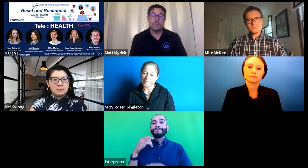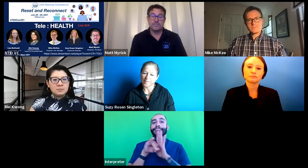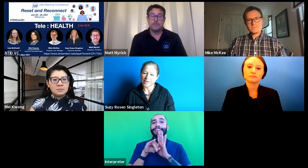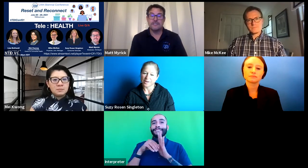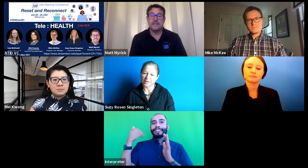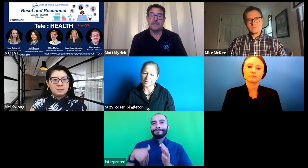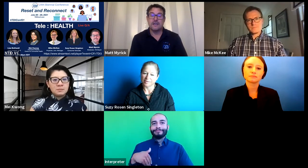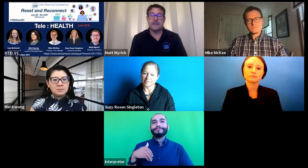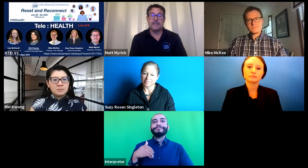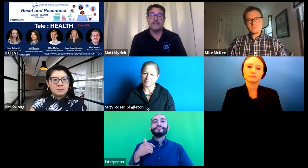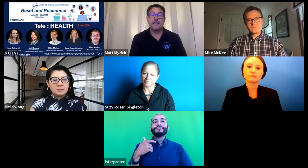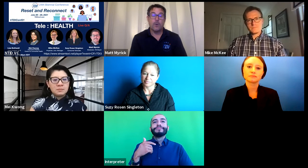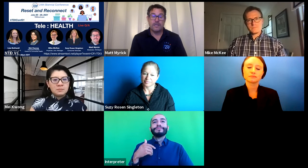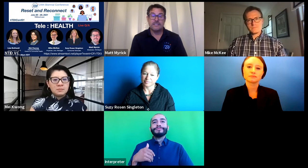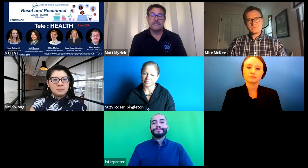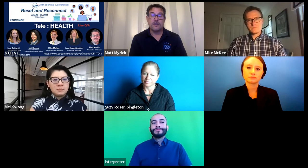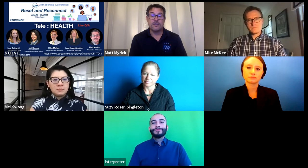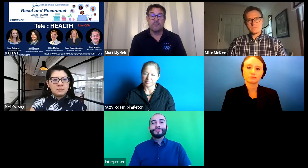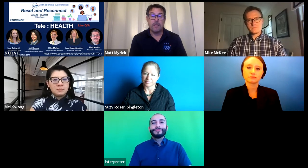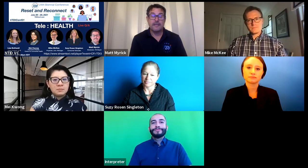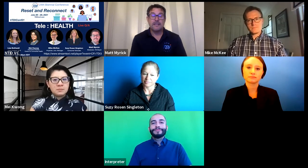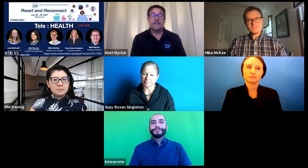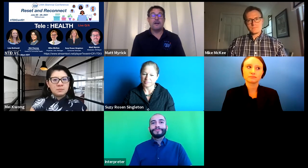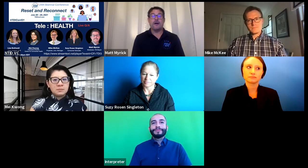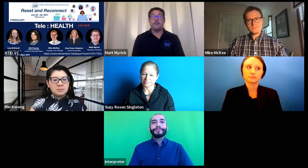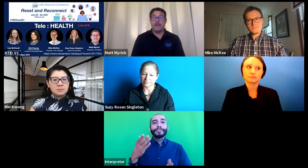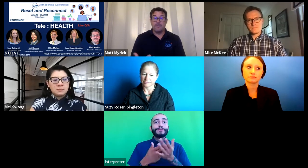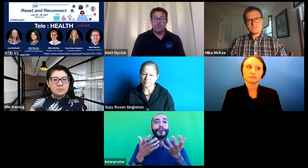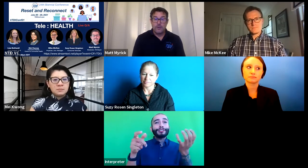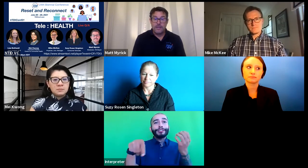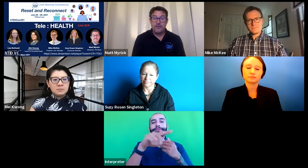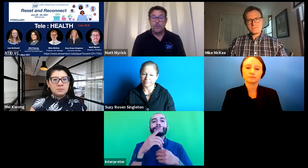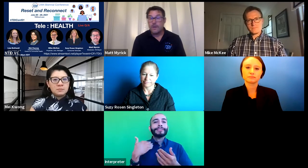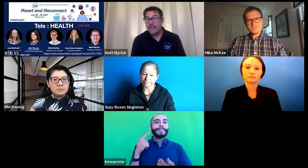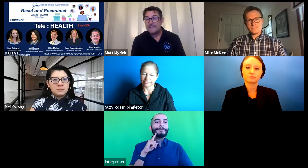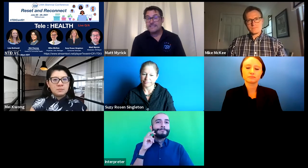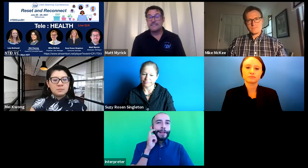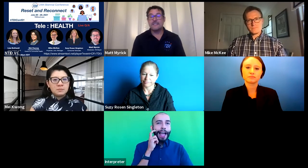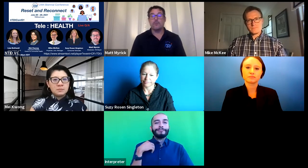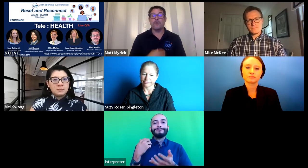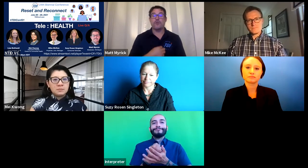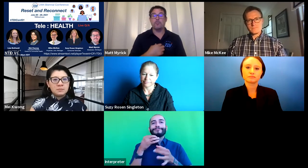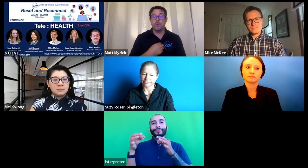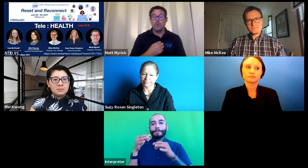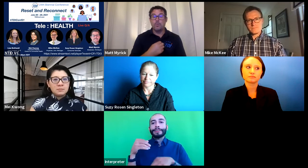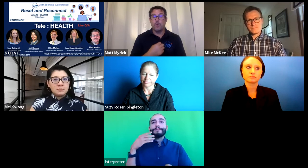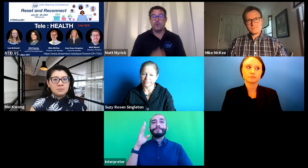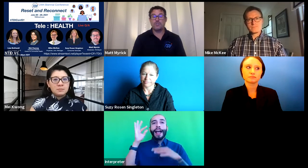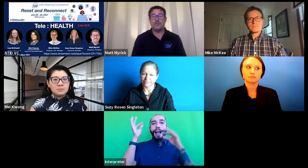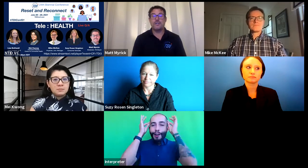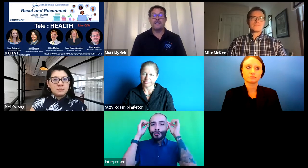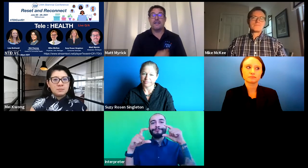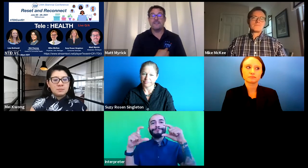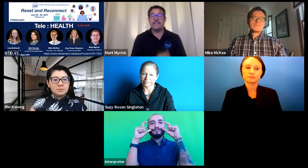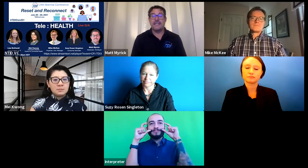have participants on the audience that are deafblind. I have brown hair, wear glasses. I'm wearing a blue polo